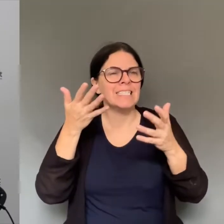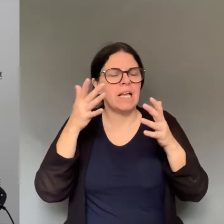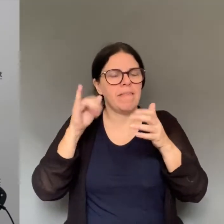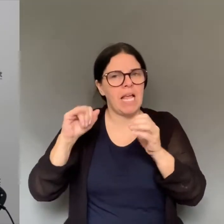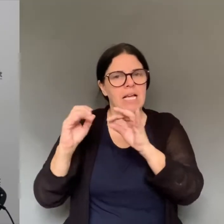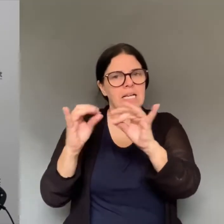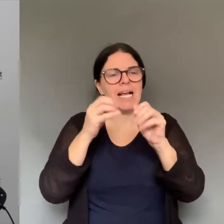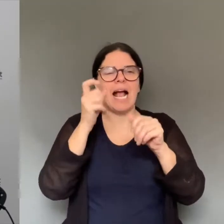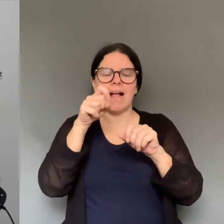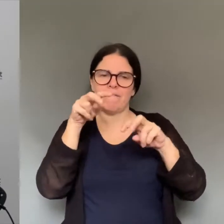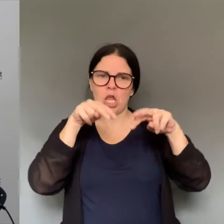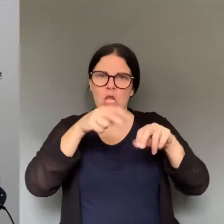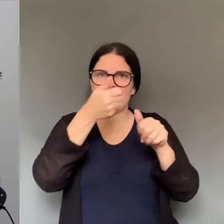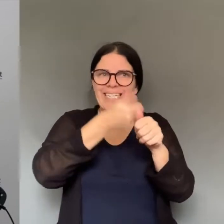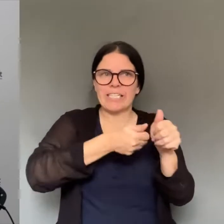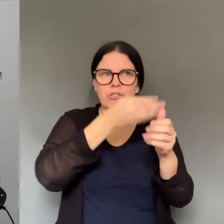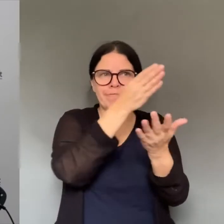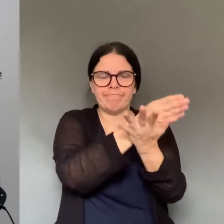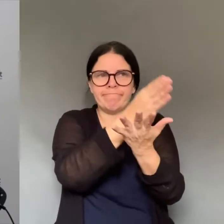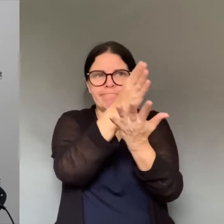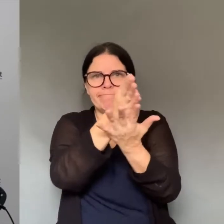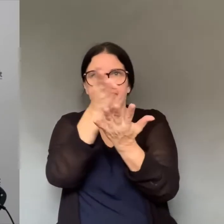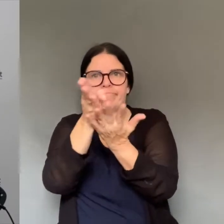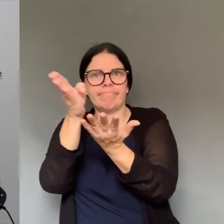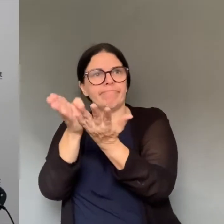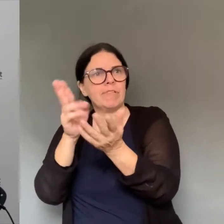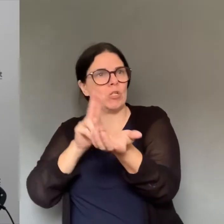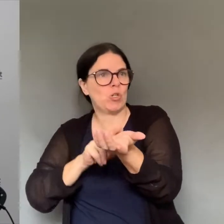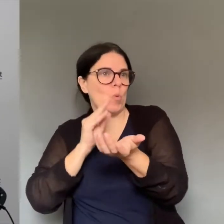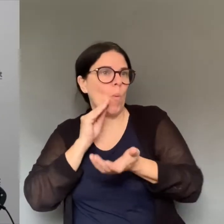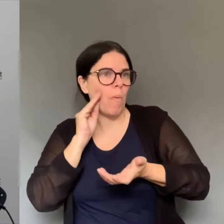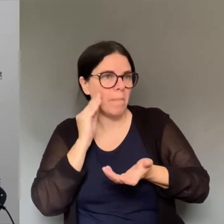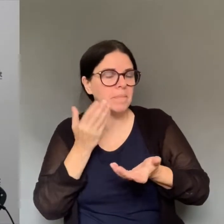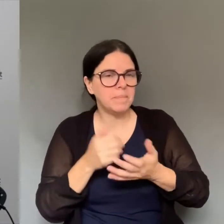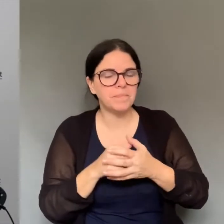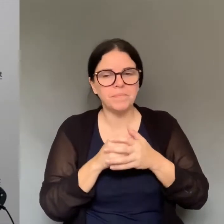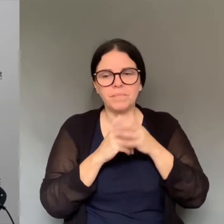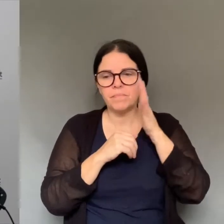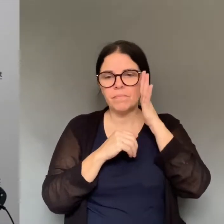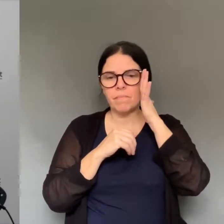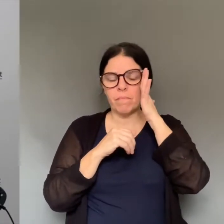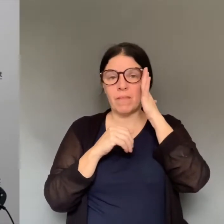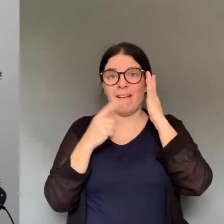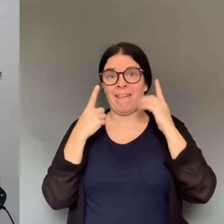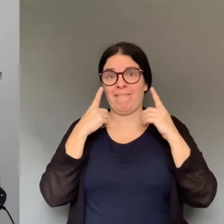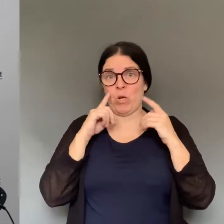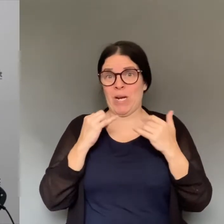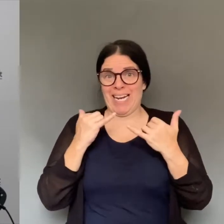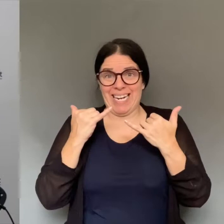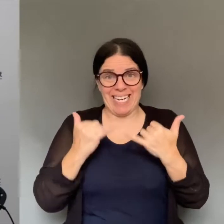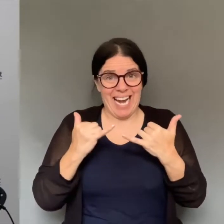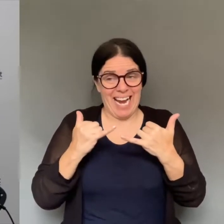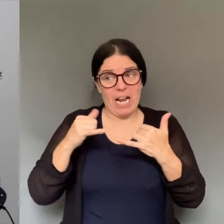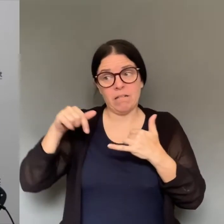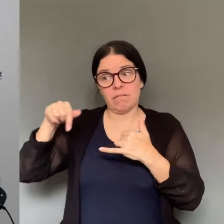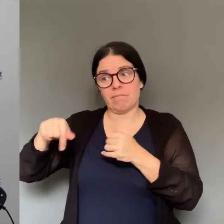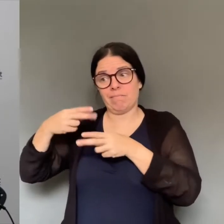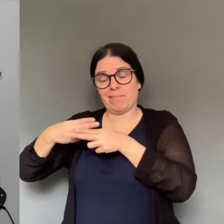resident. So all those discussions are happening, and a risk assessment is being done individually for these